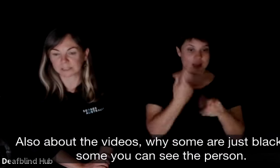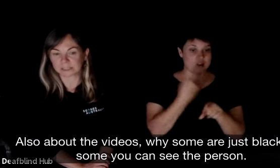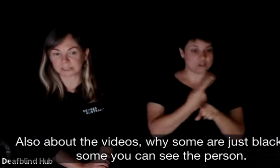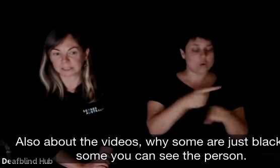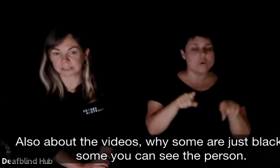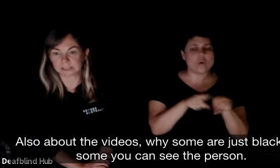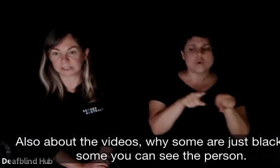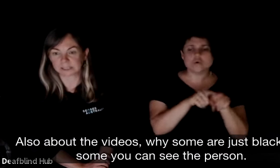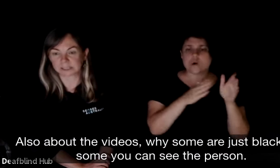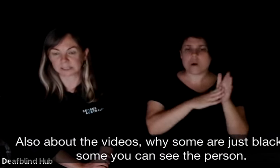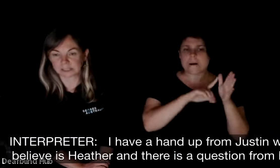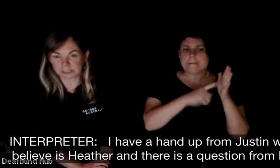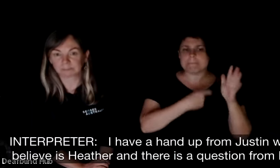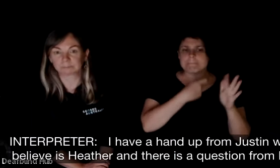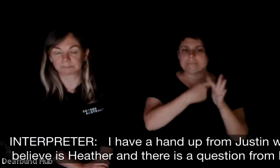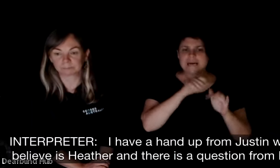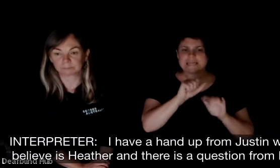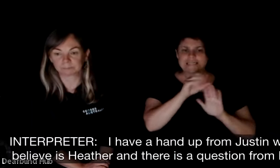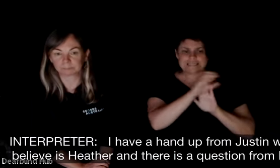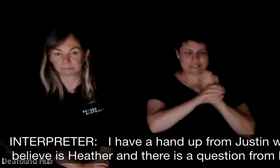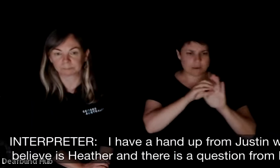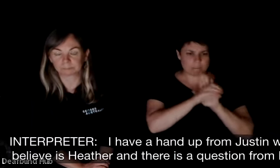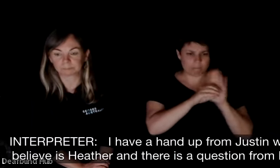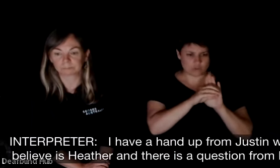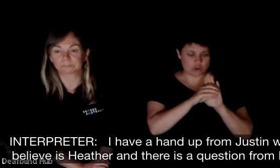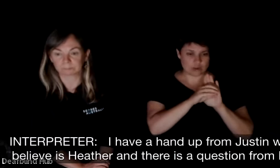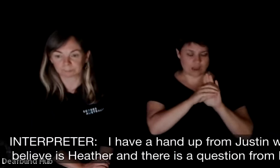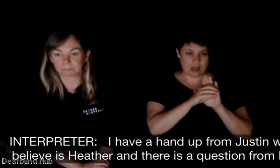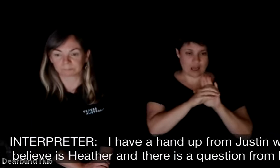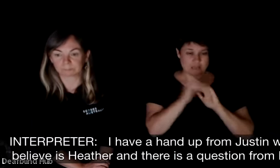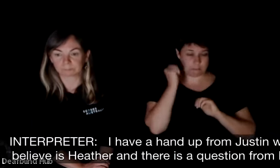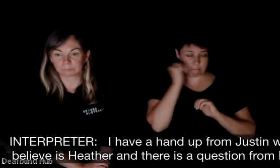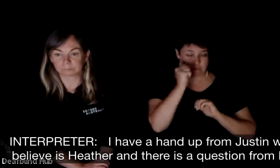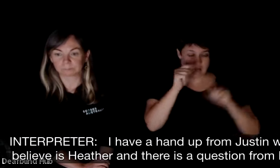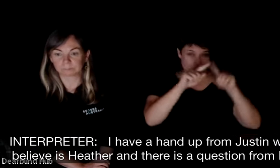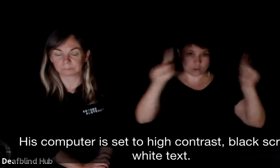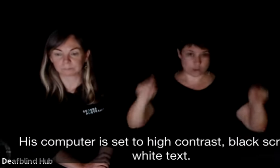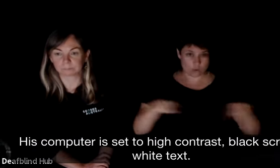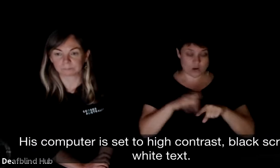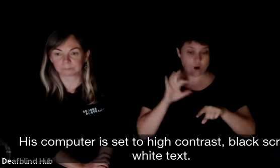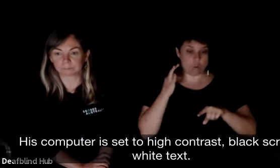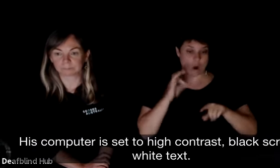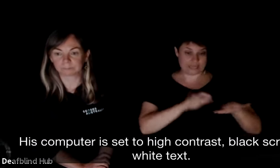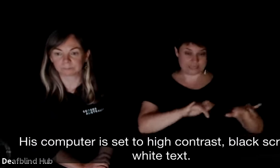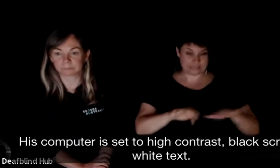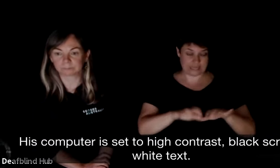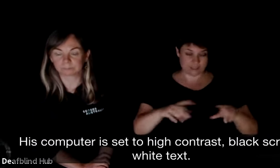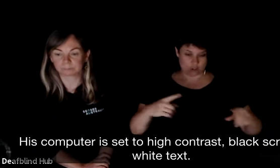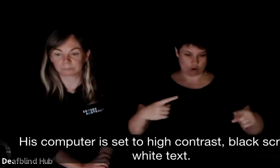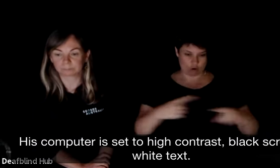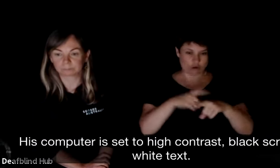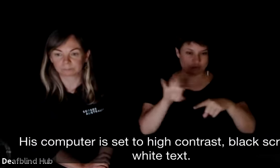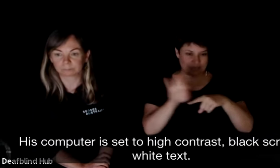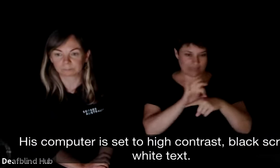computer is set to high contrast, black screen, white text. Can I change the chat box from white to